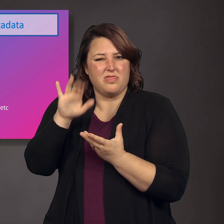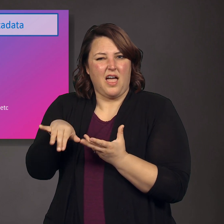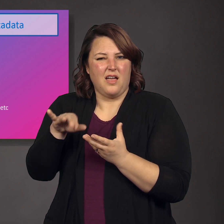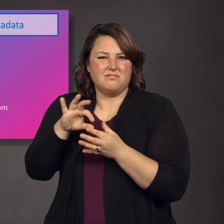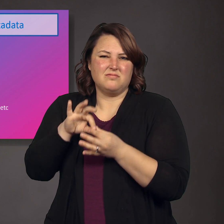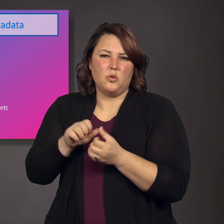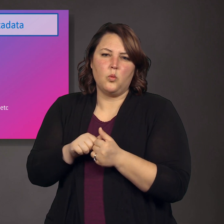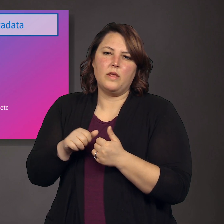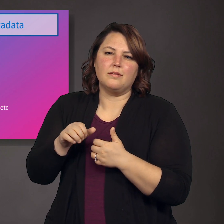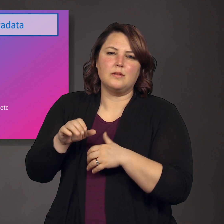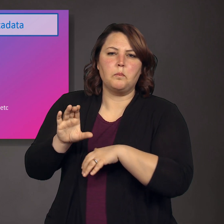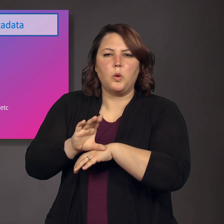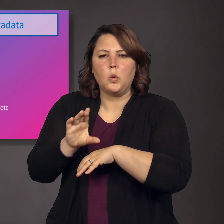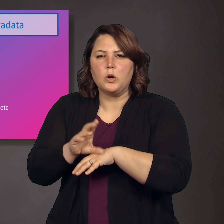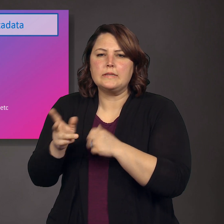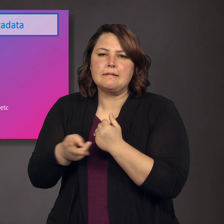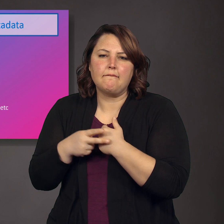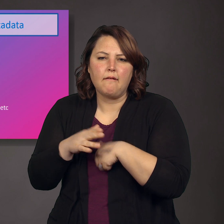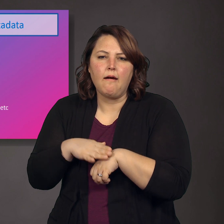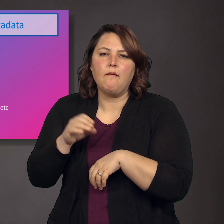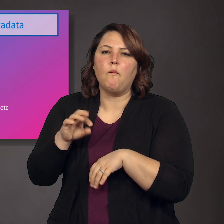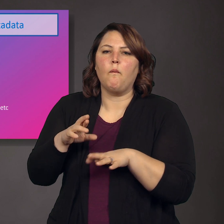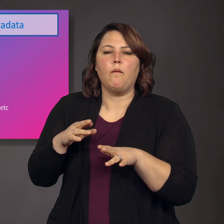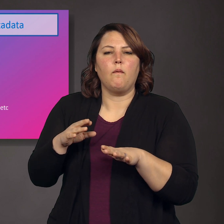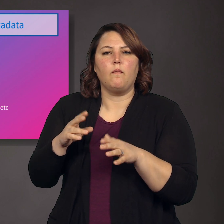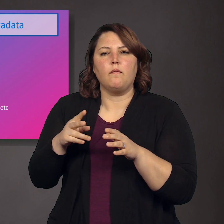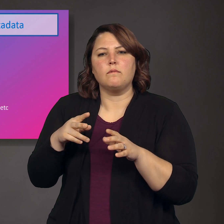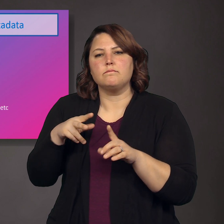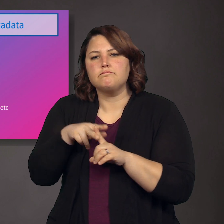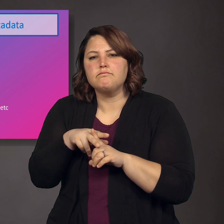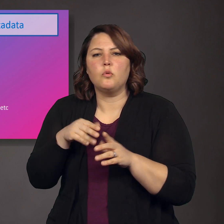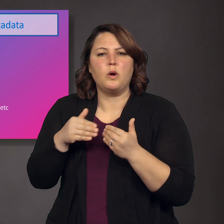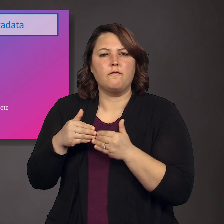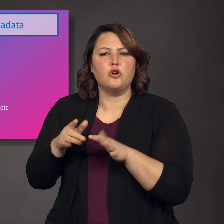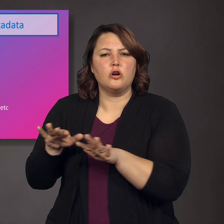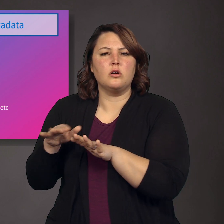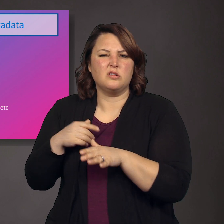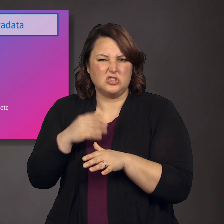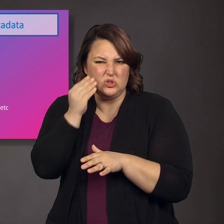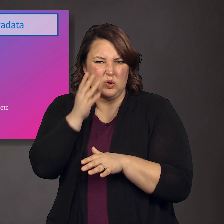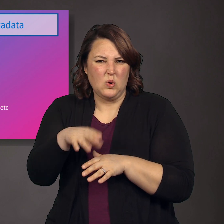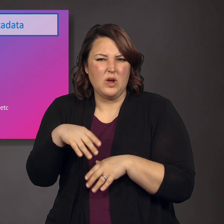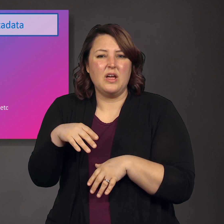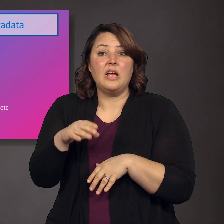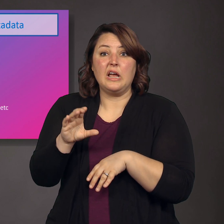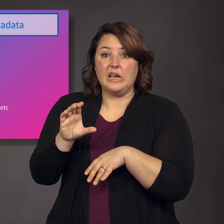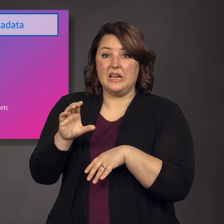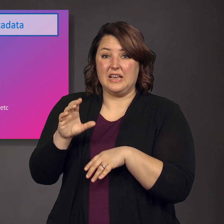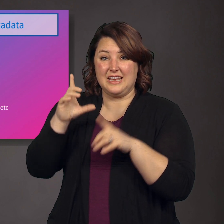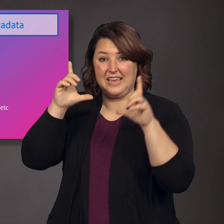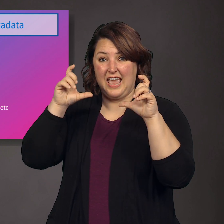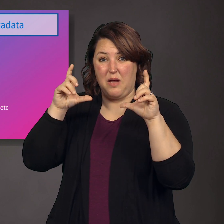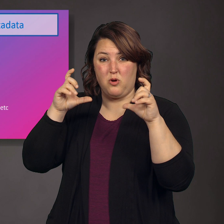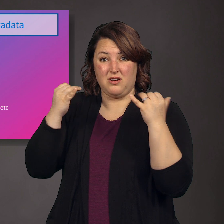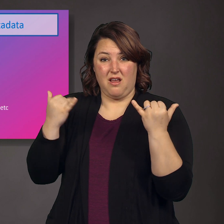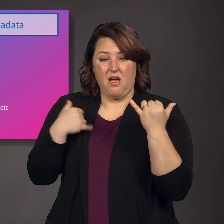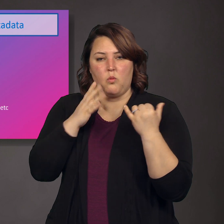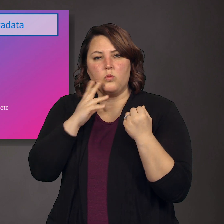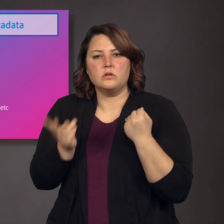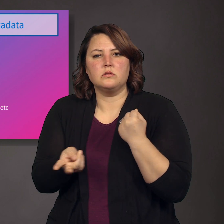Don't worry about this too much at the moment, but just so that you know, the cameras these days record the device it was created on, the